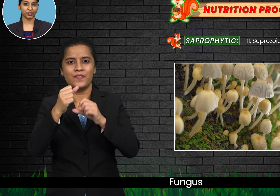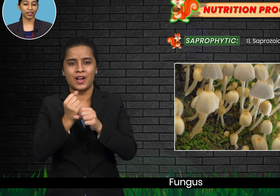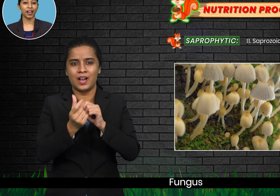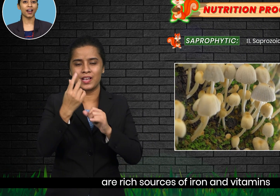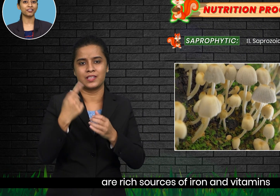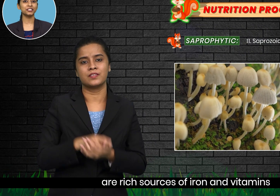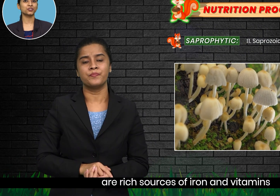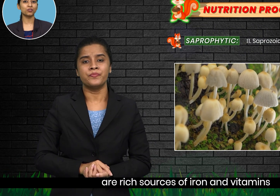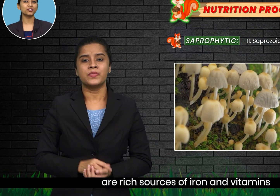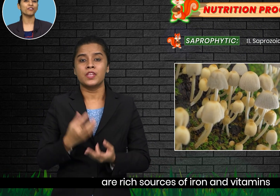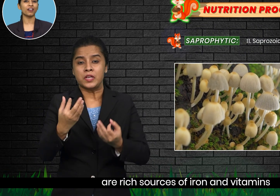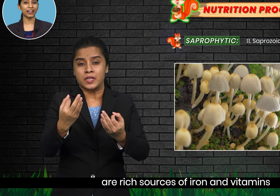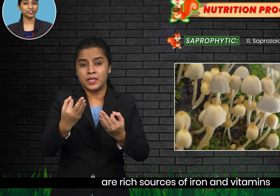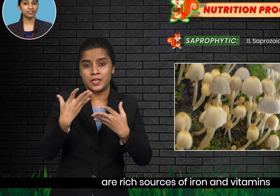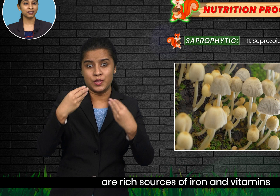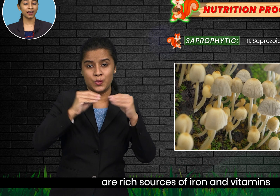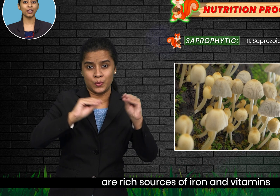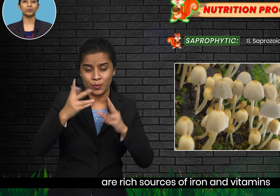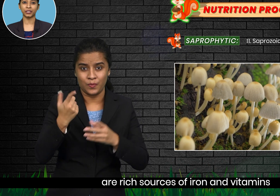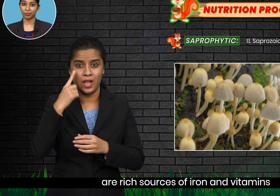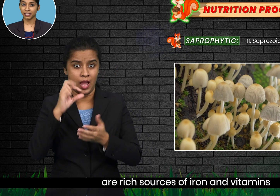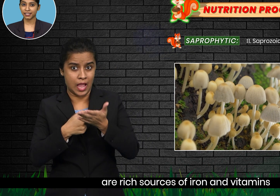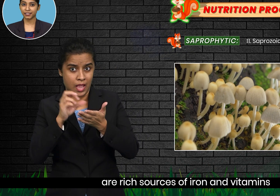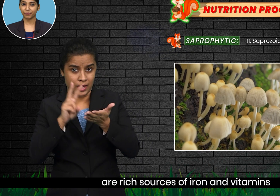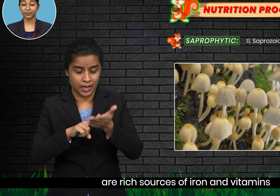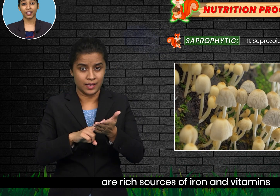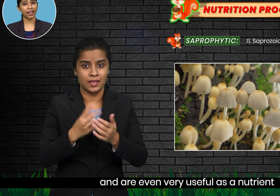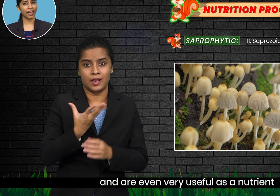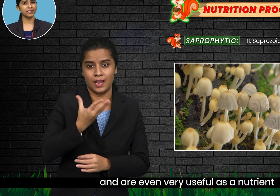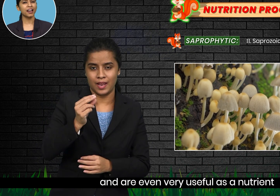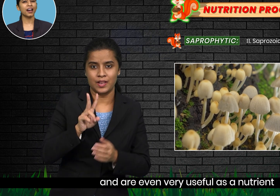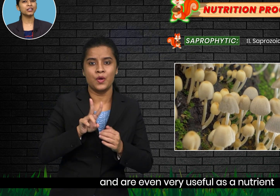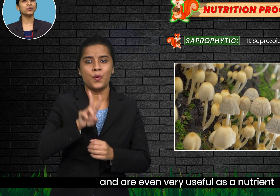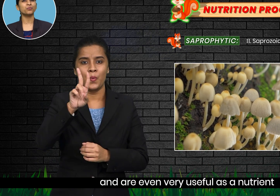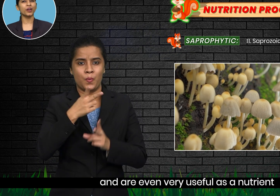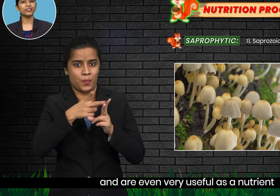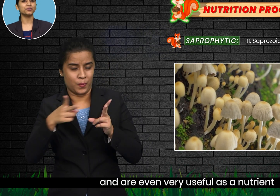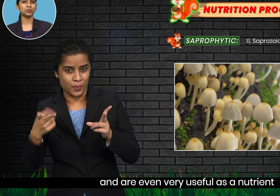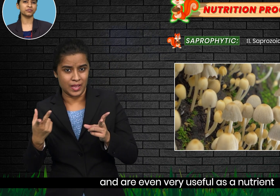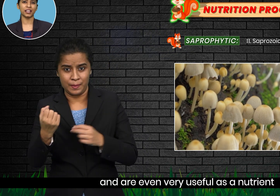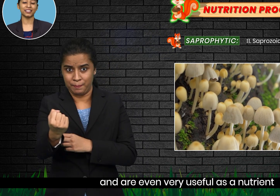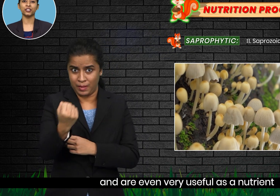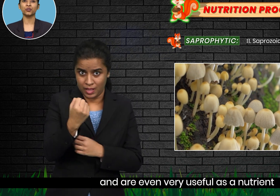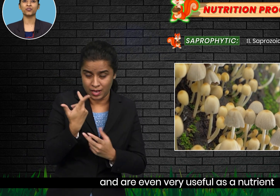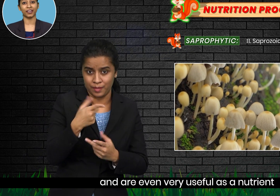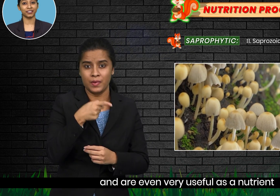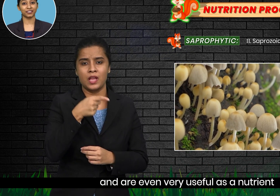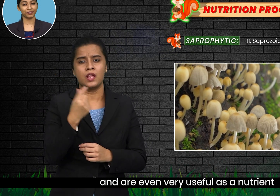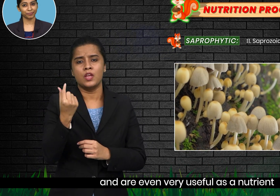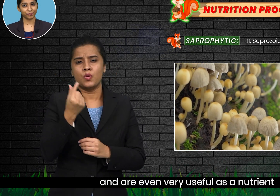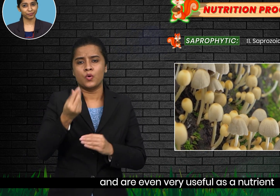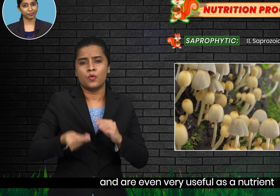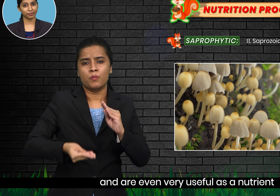are rich sources of iron and vitamins and are even very useful as a